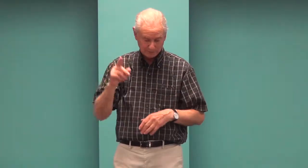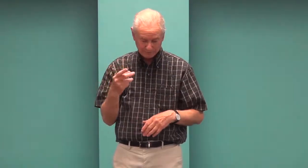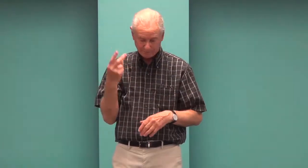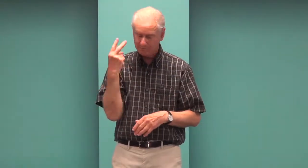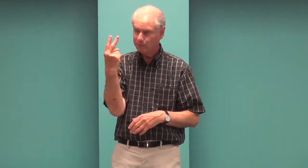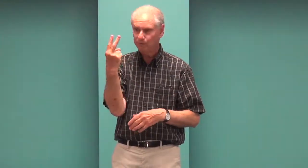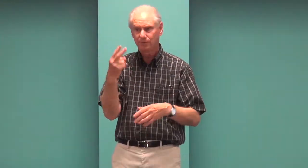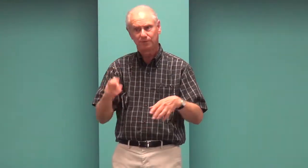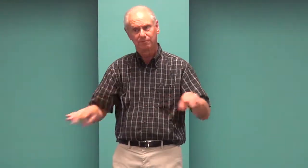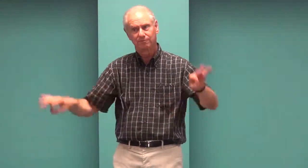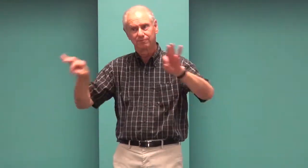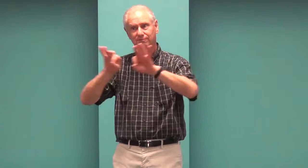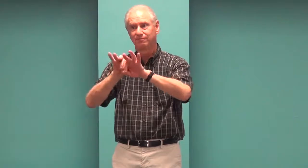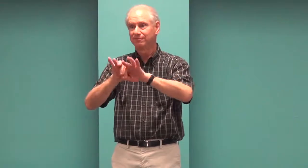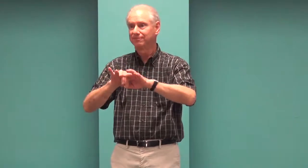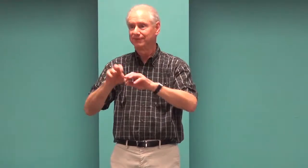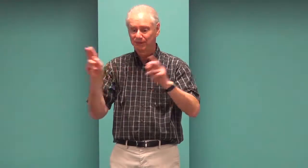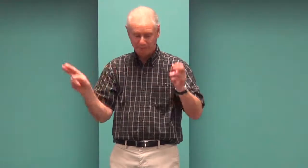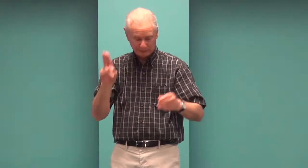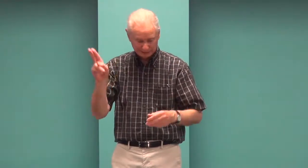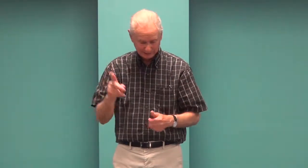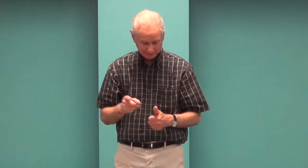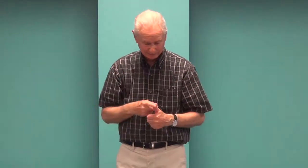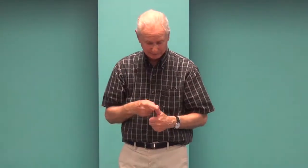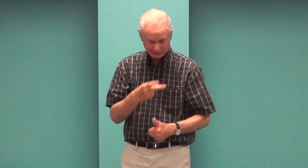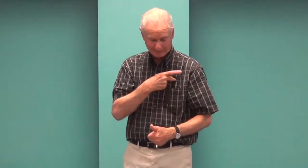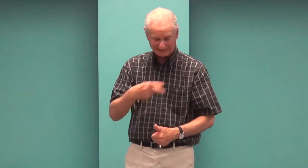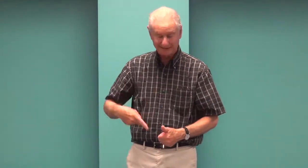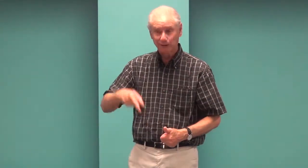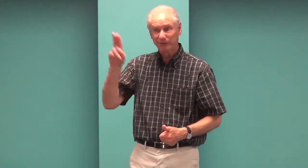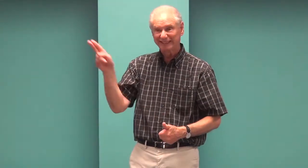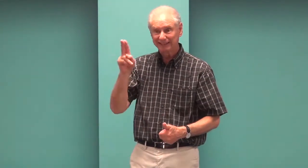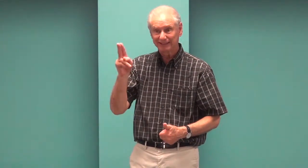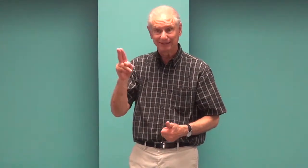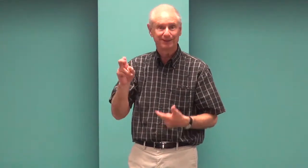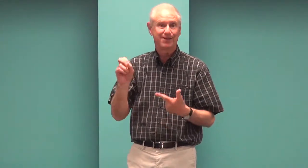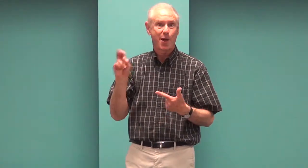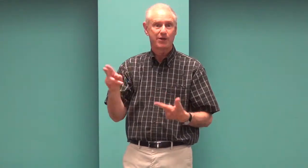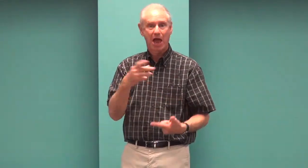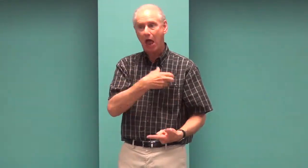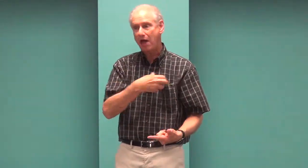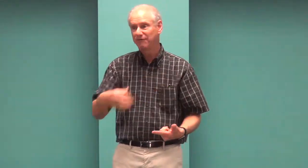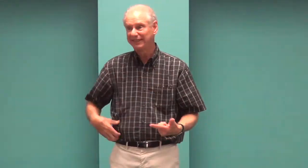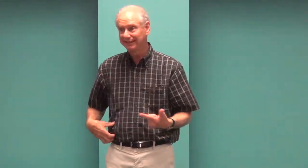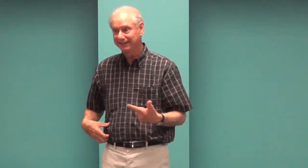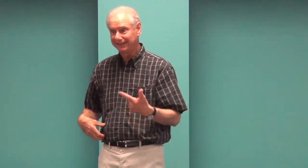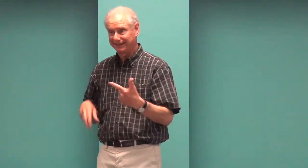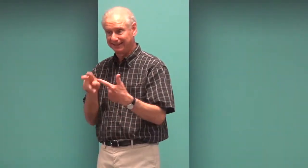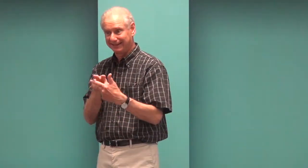He's going to apply to two prestigious universities, Princeton University and